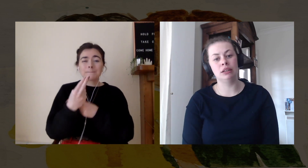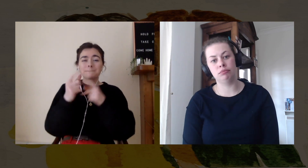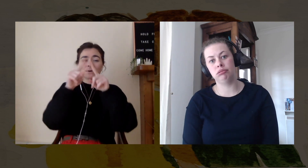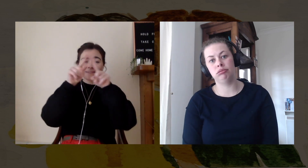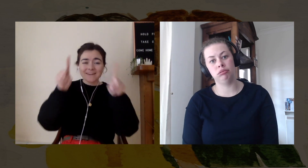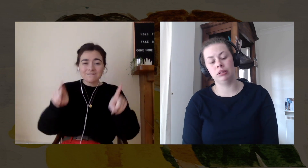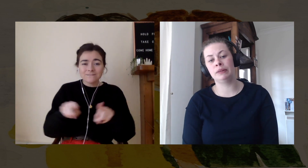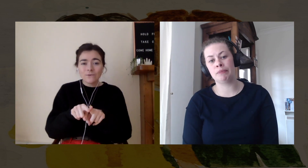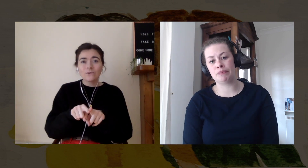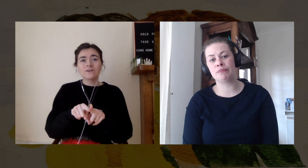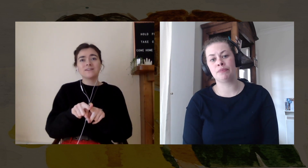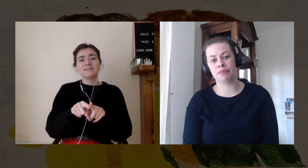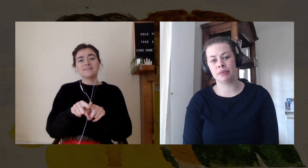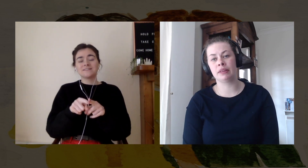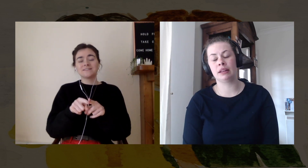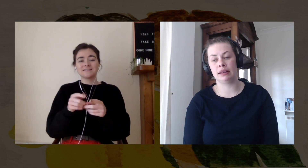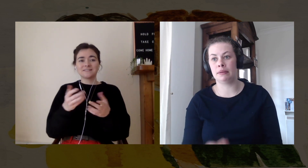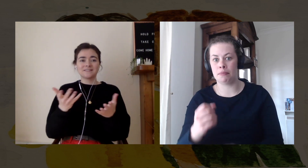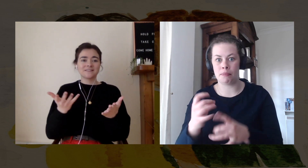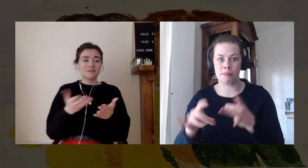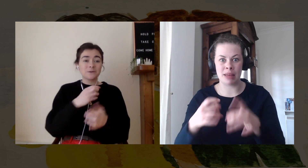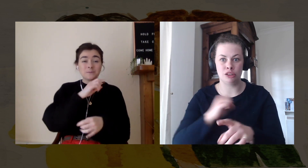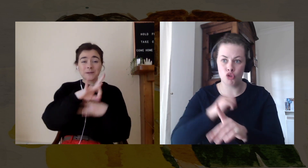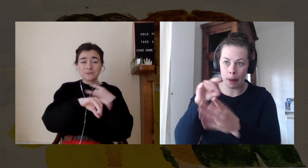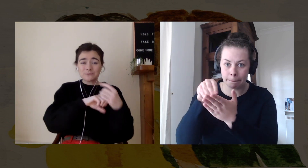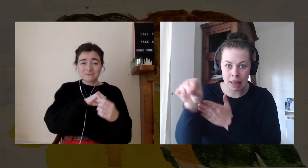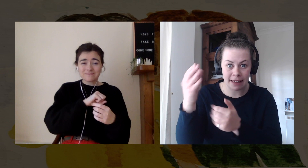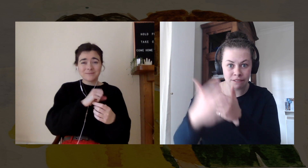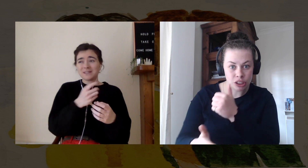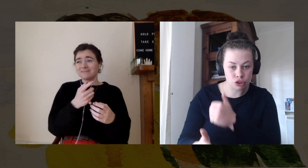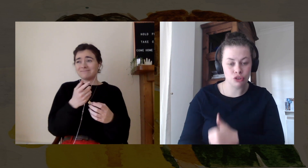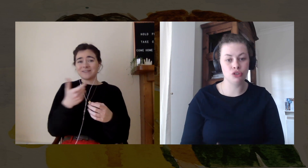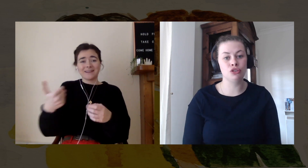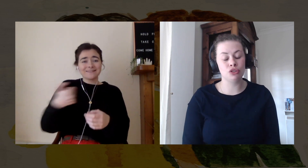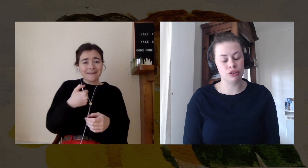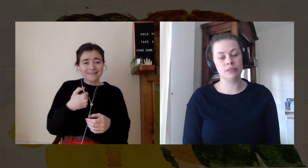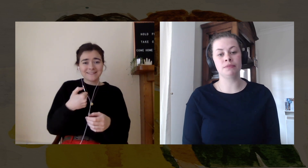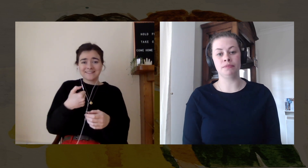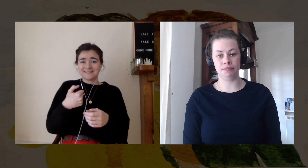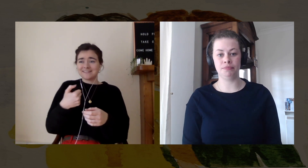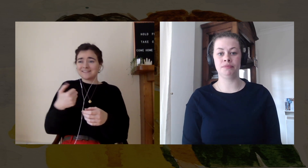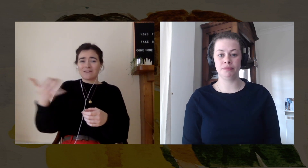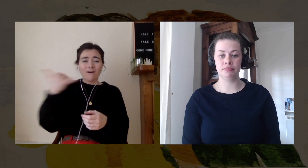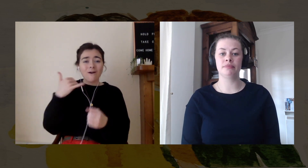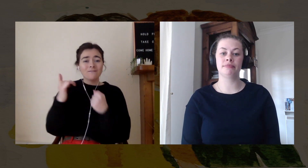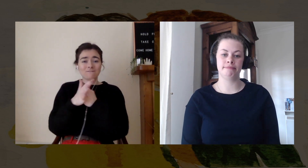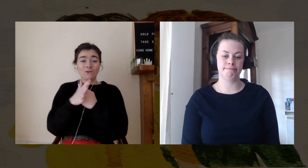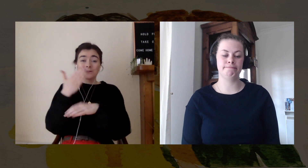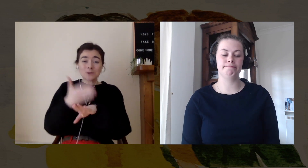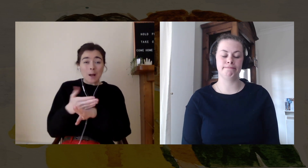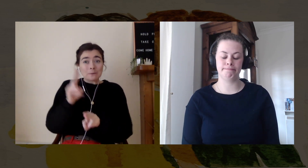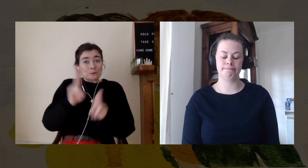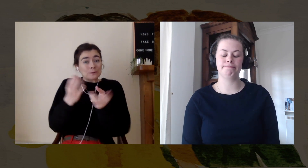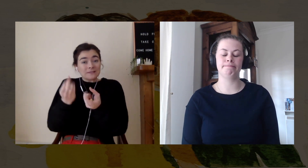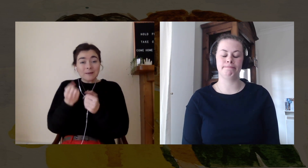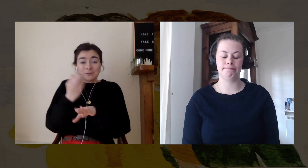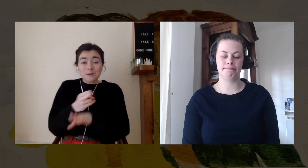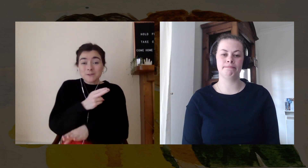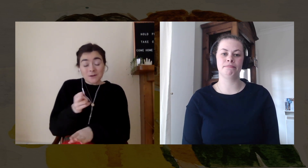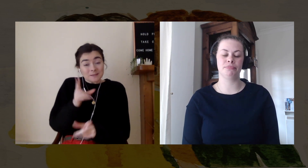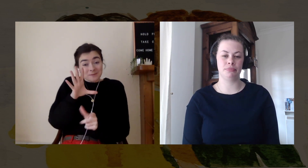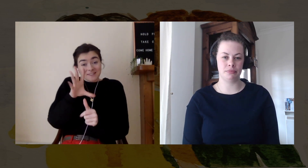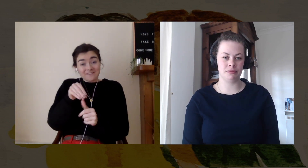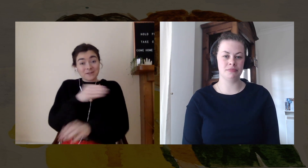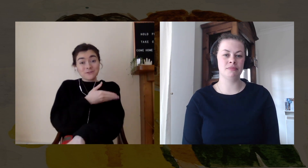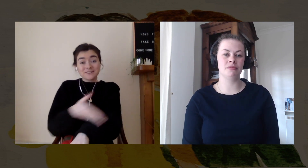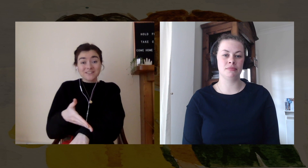getting contacted about assignments. Should you take it? Should you not take it? Specifically difficult when you start interpreting. Always difficult, really, but like really kind